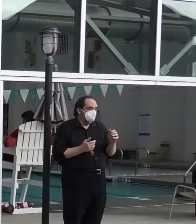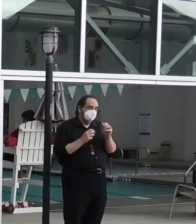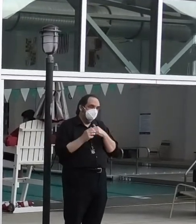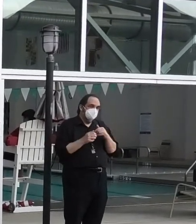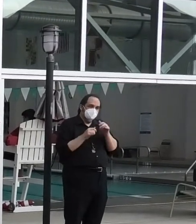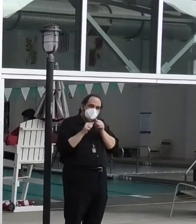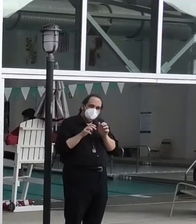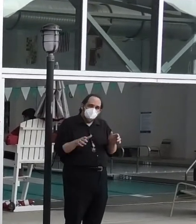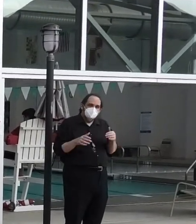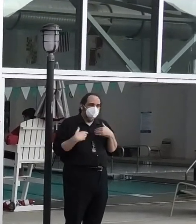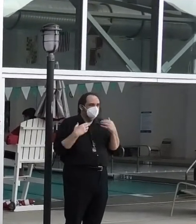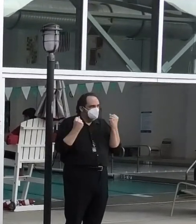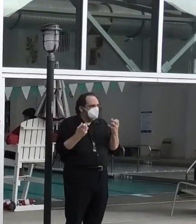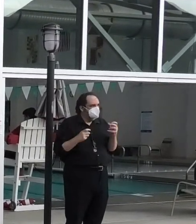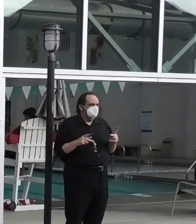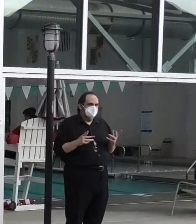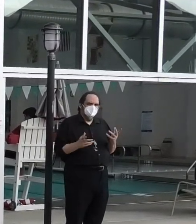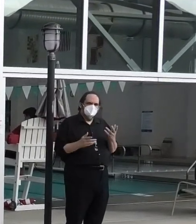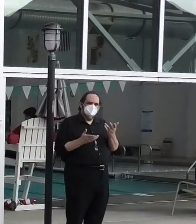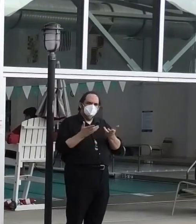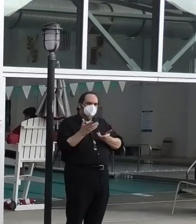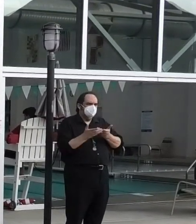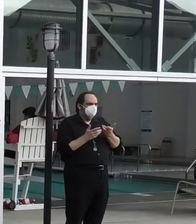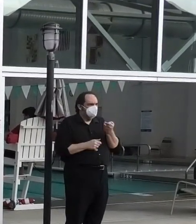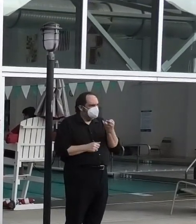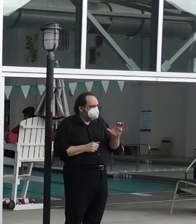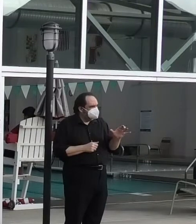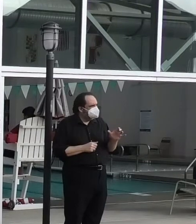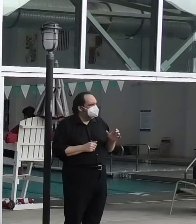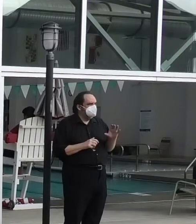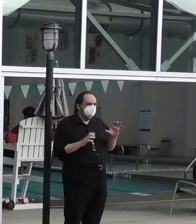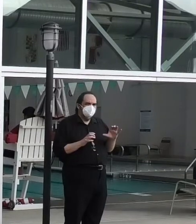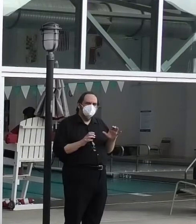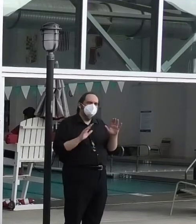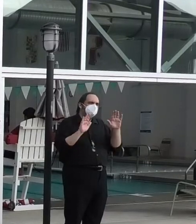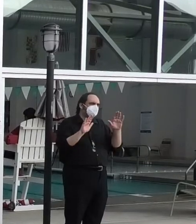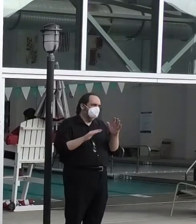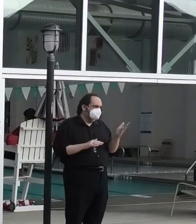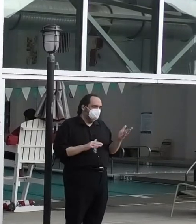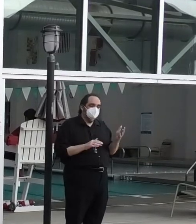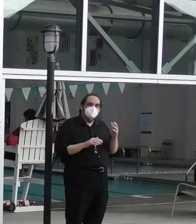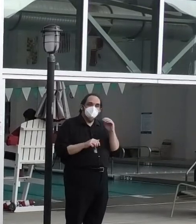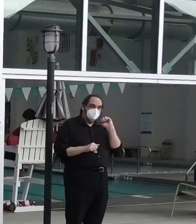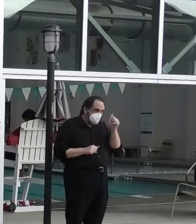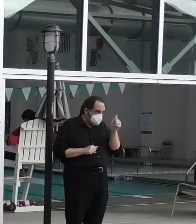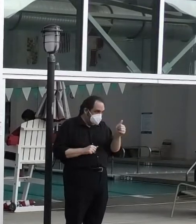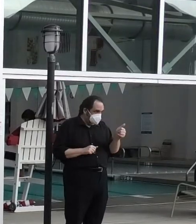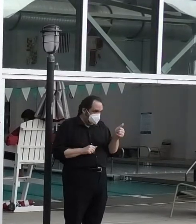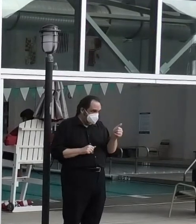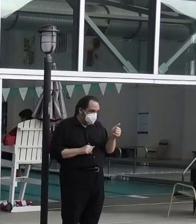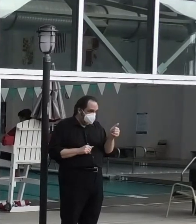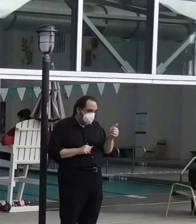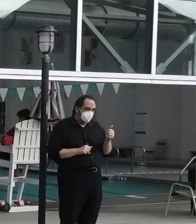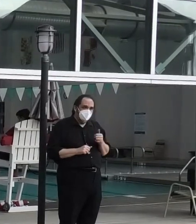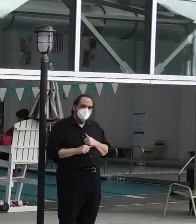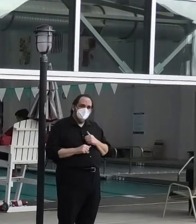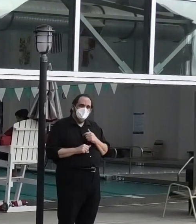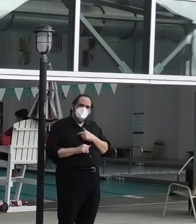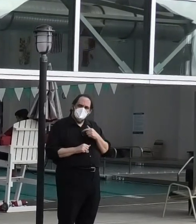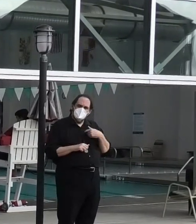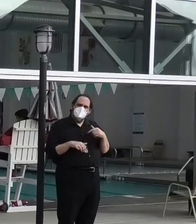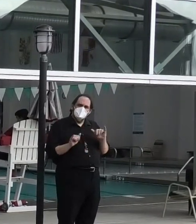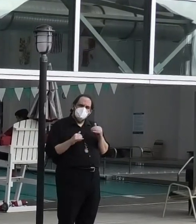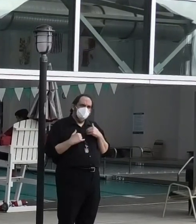have so many people who work with Howard County to do amazing things each and every day, we